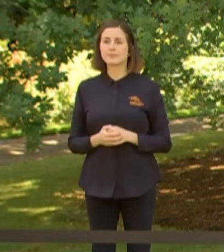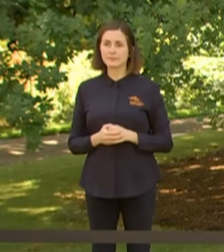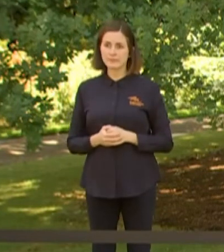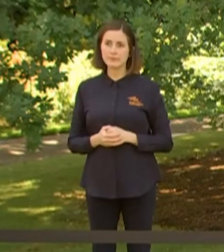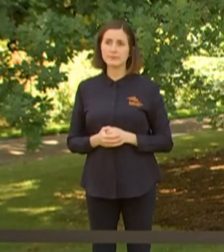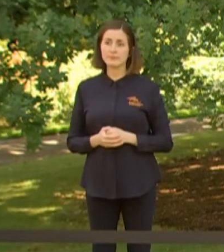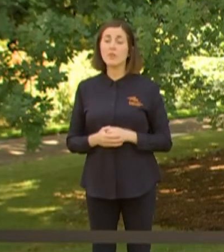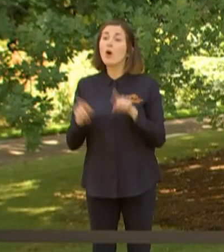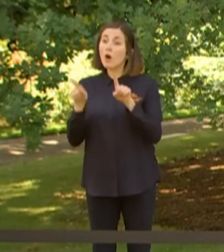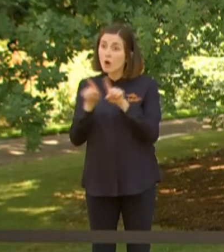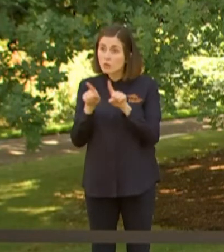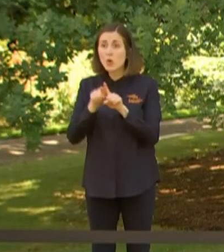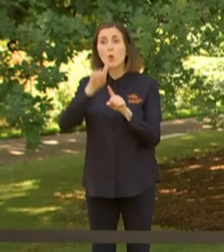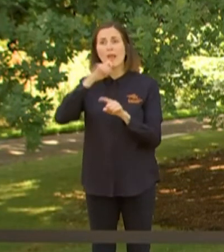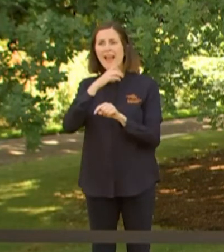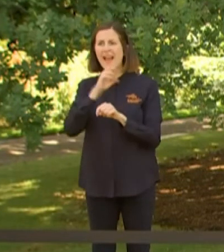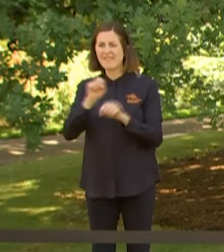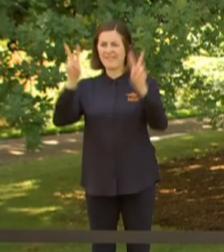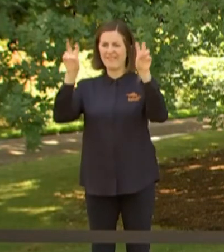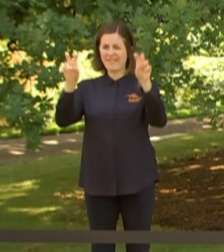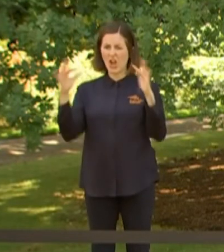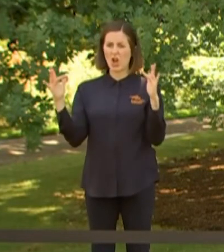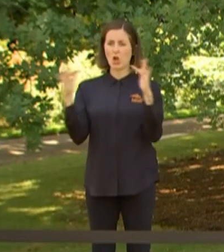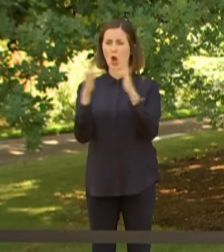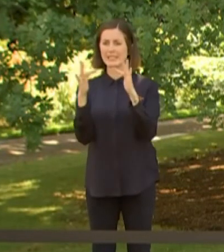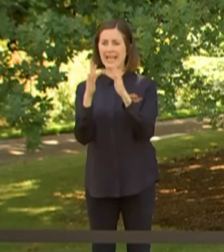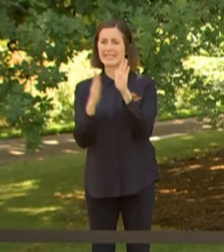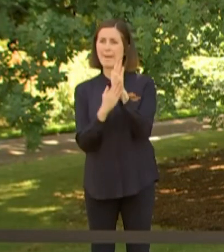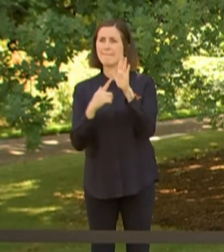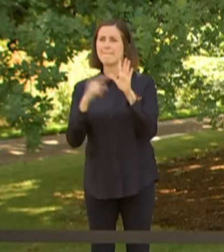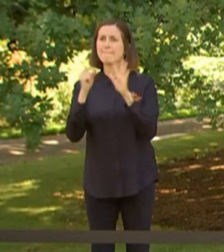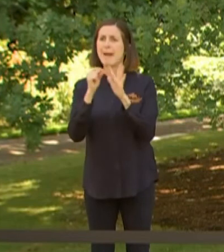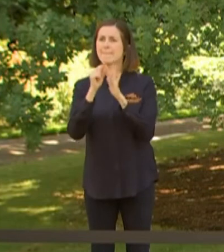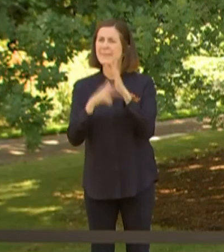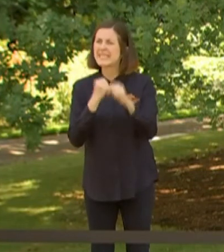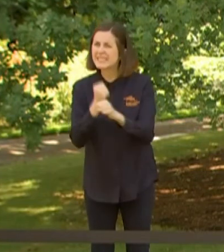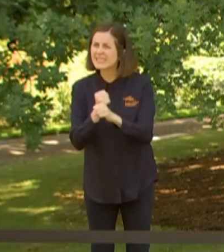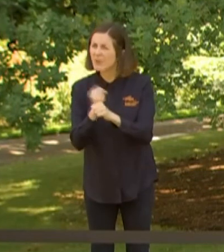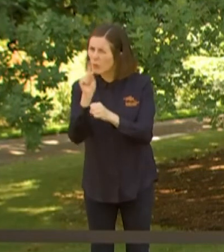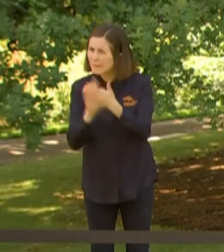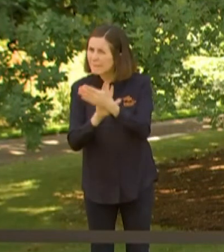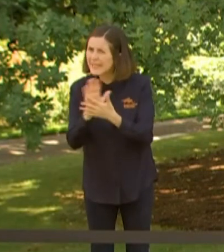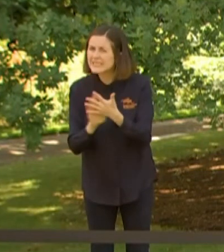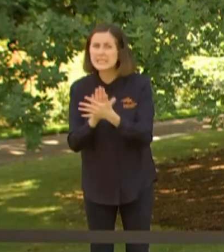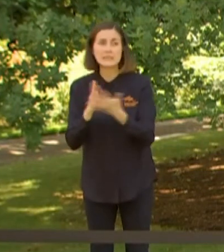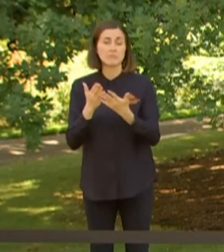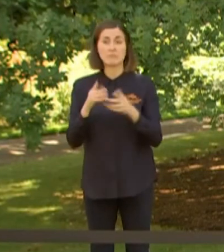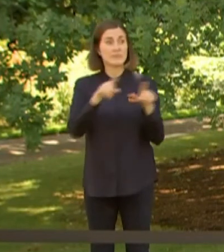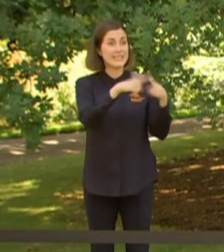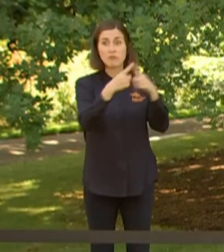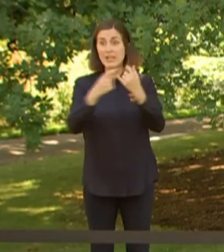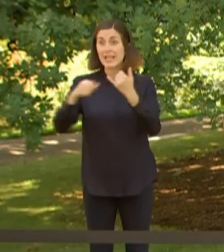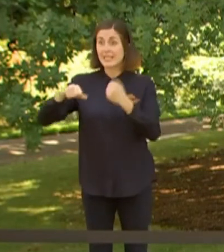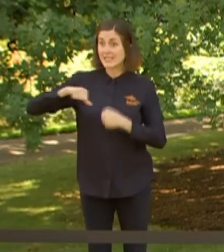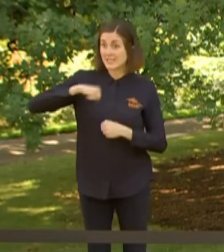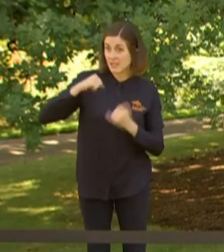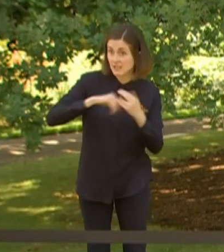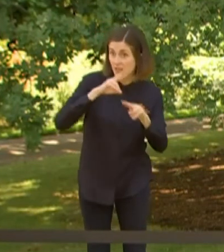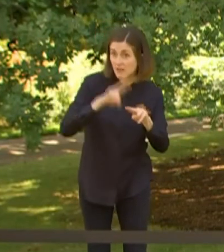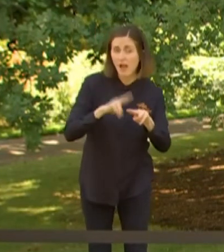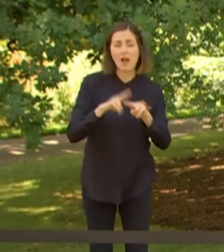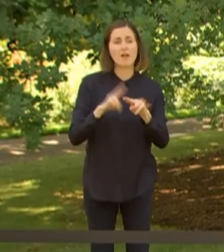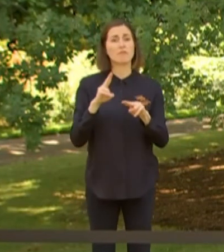have contact mapping. So what this means is that every staff member who works, whether they're the hotel staff or